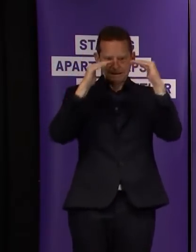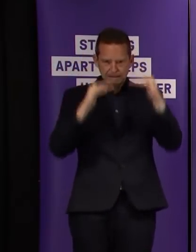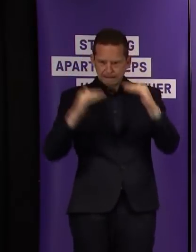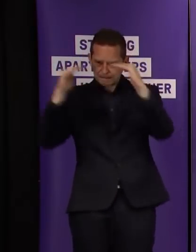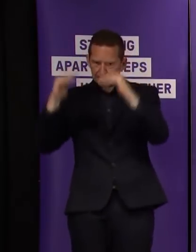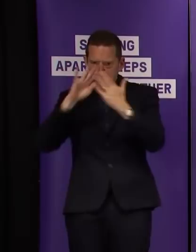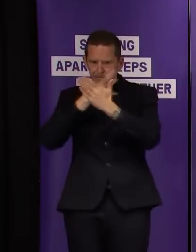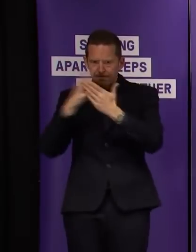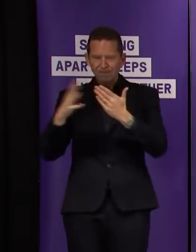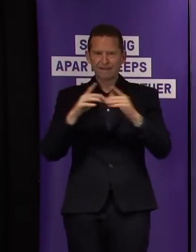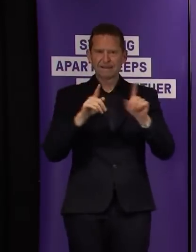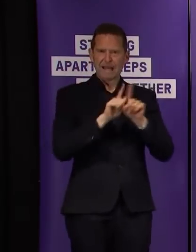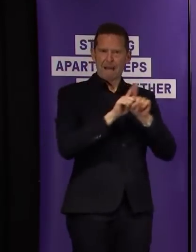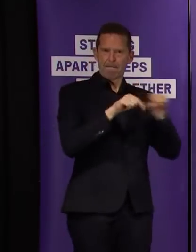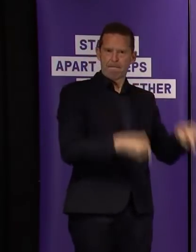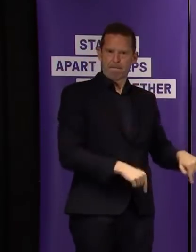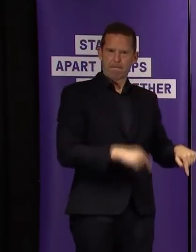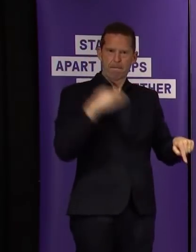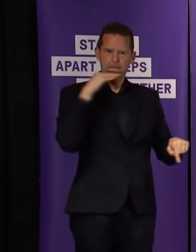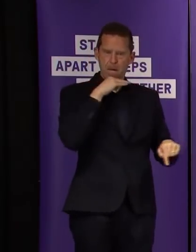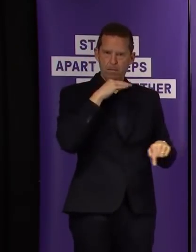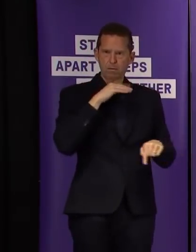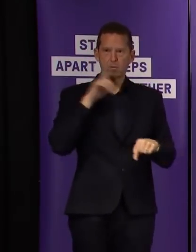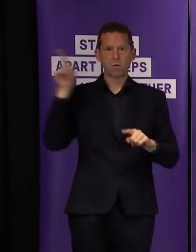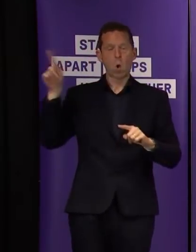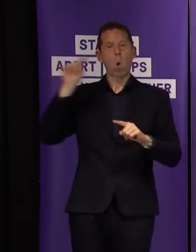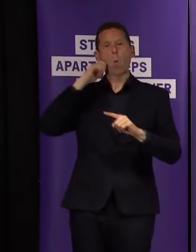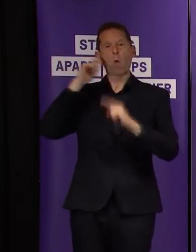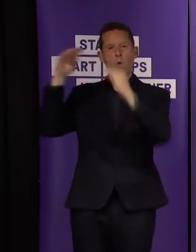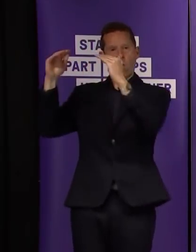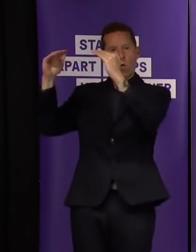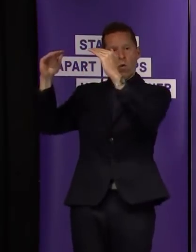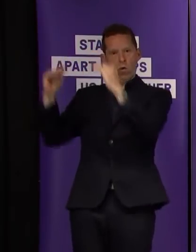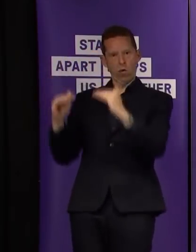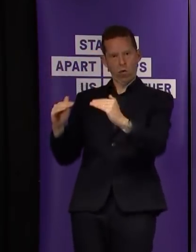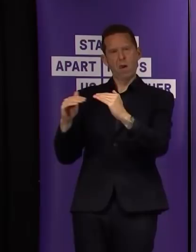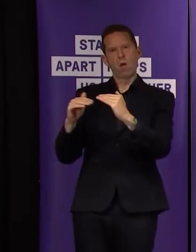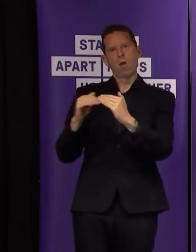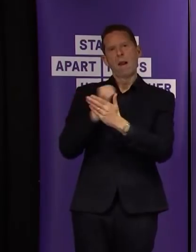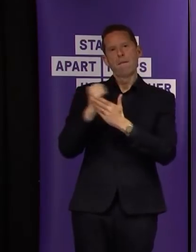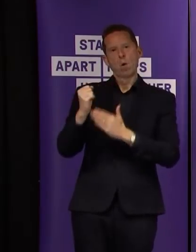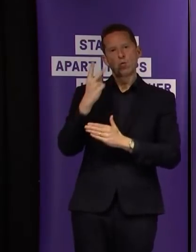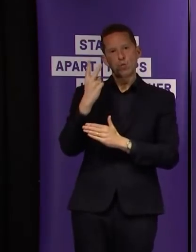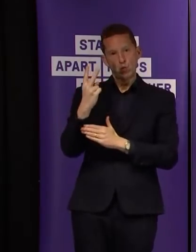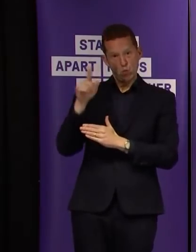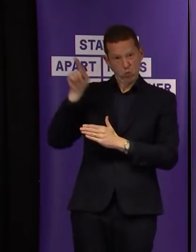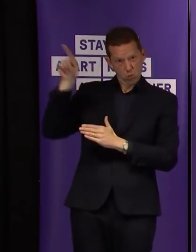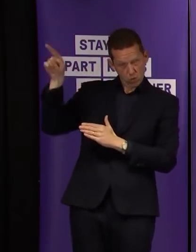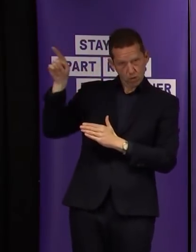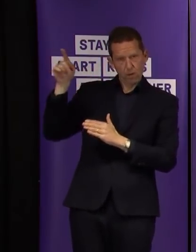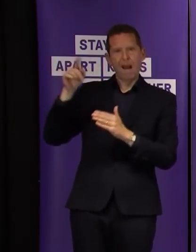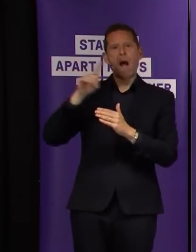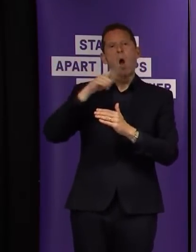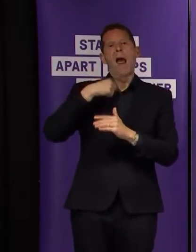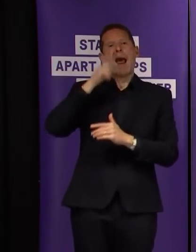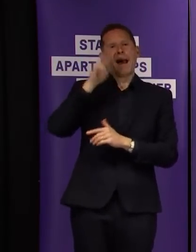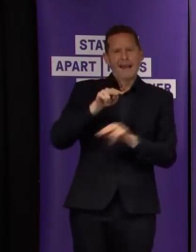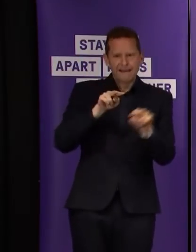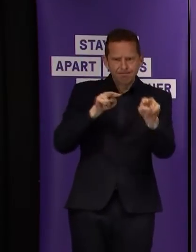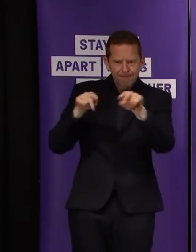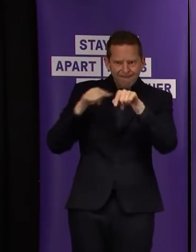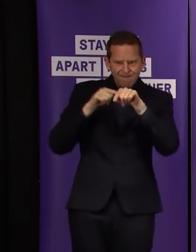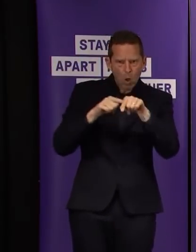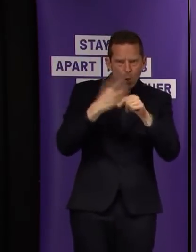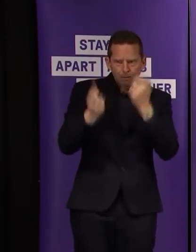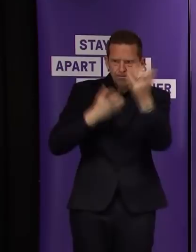now. They essentially move to step 2 and then we will reassess based